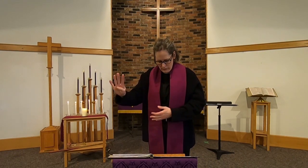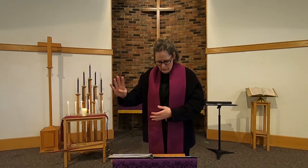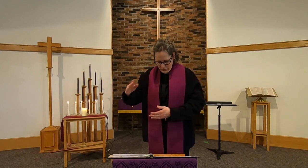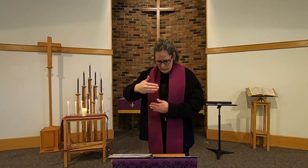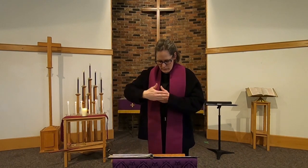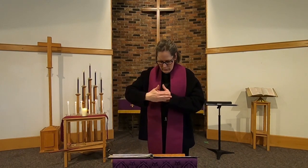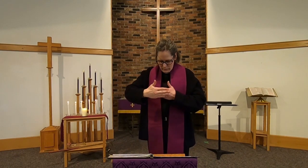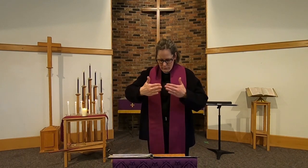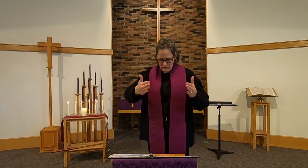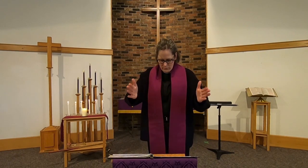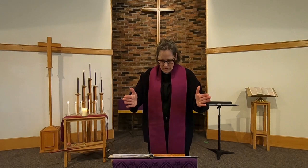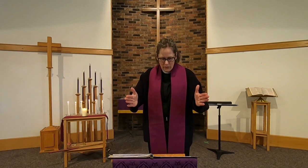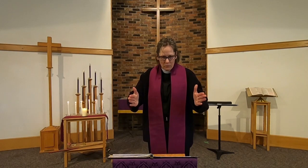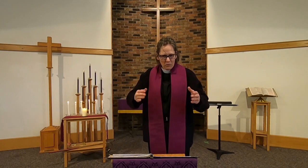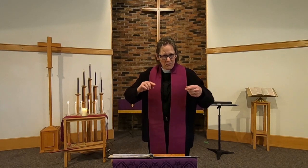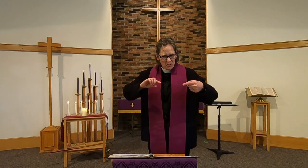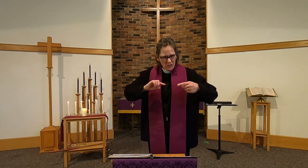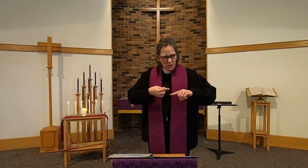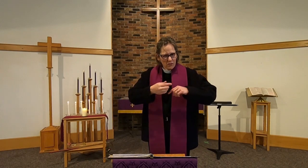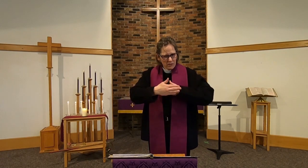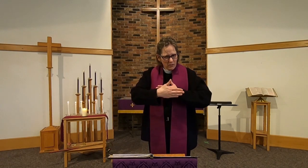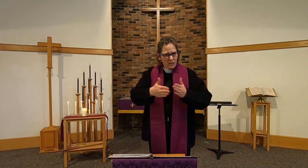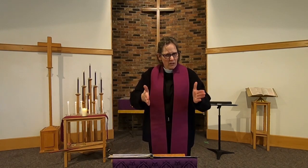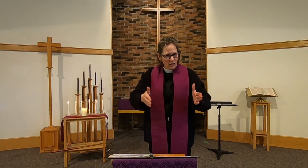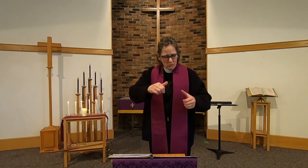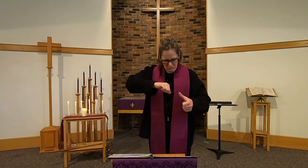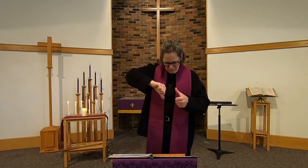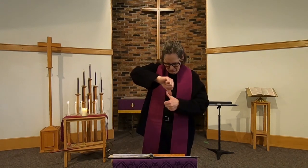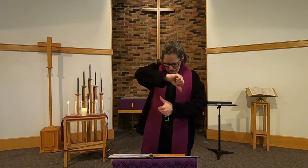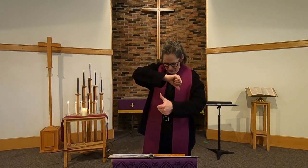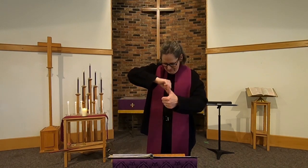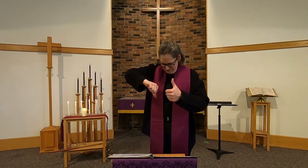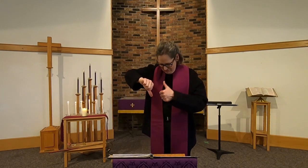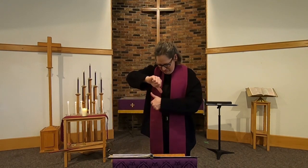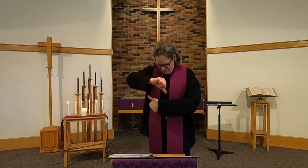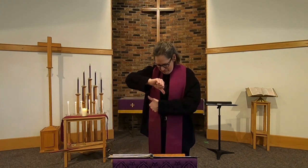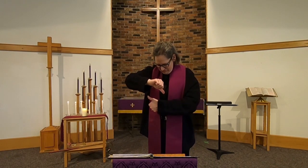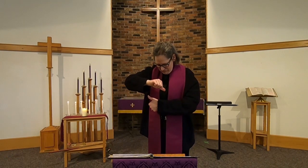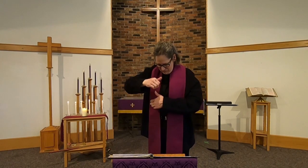We acknowledge when we ignore or hurt our neighbors.